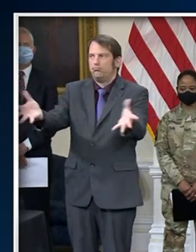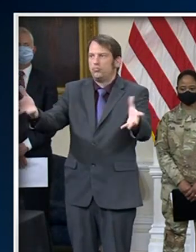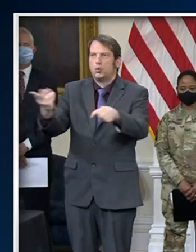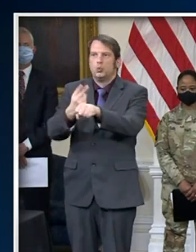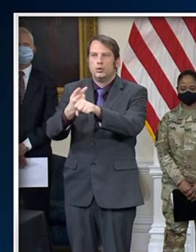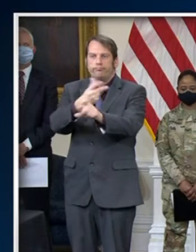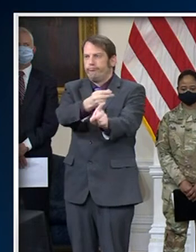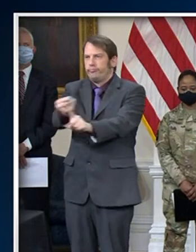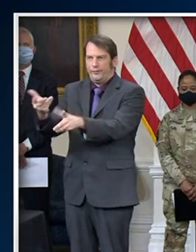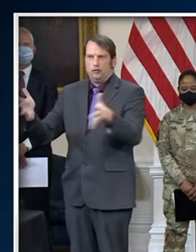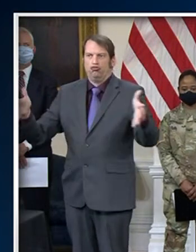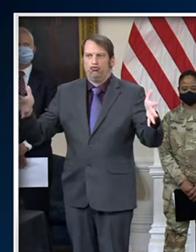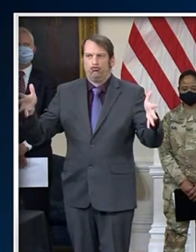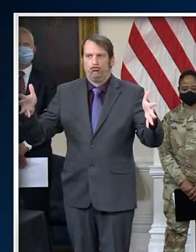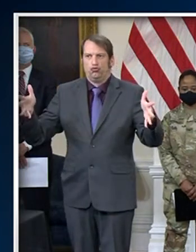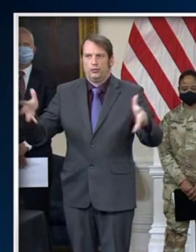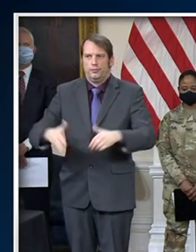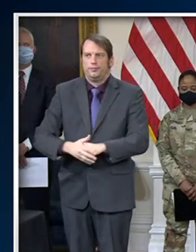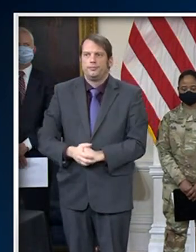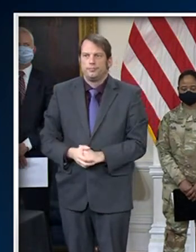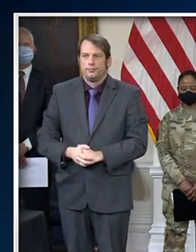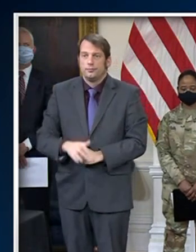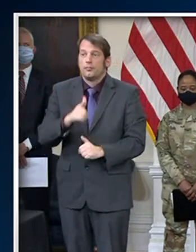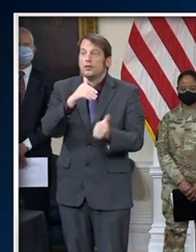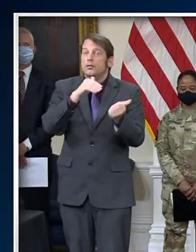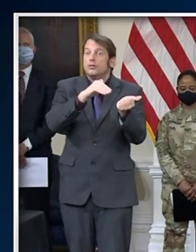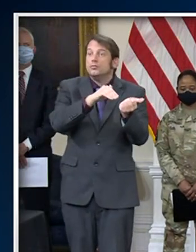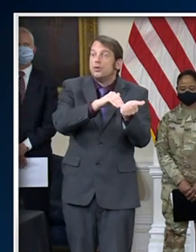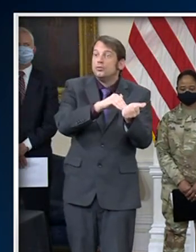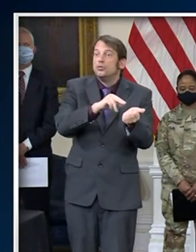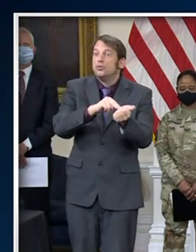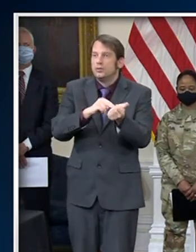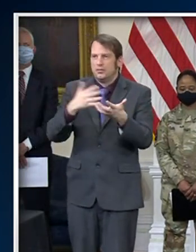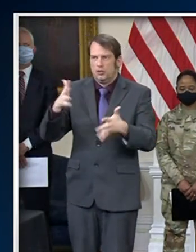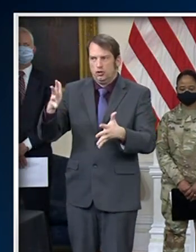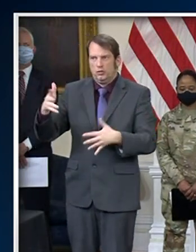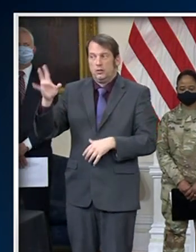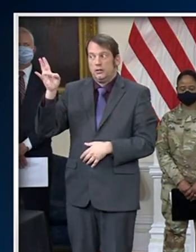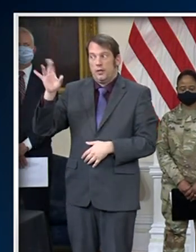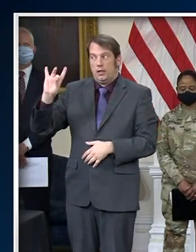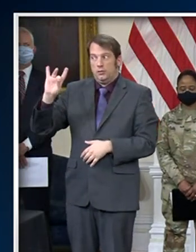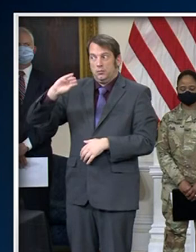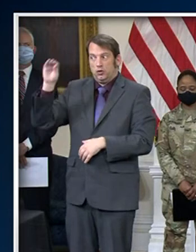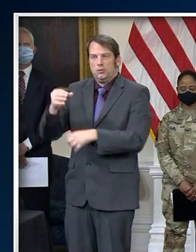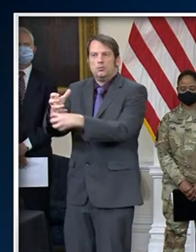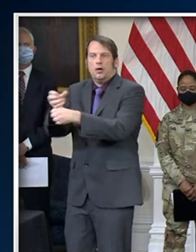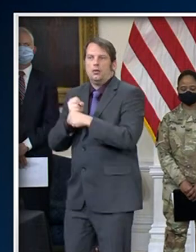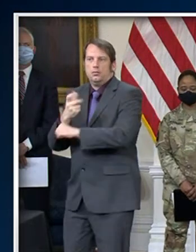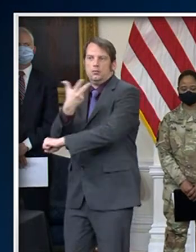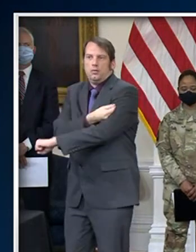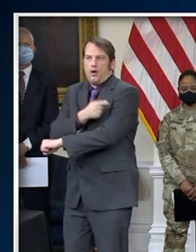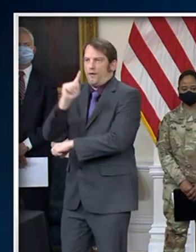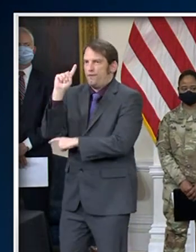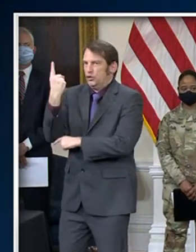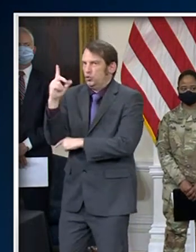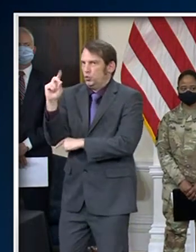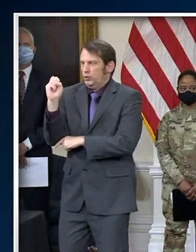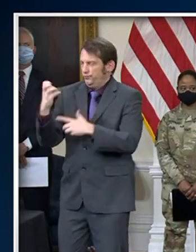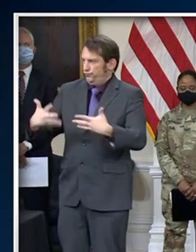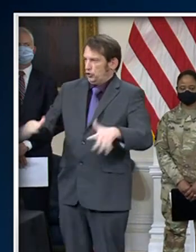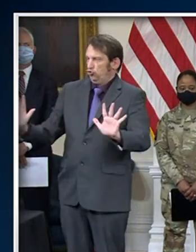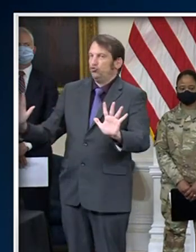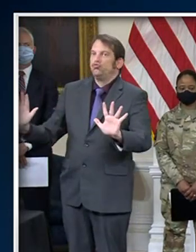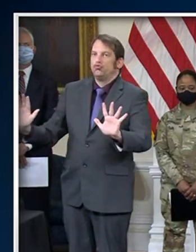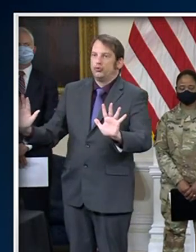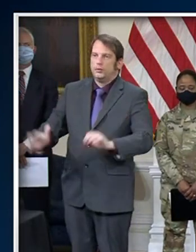providers. And 78% of all first doses received have already been administered. Most of the rest